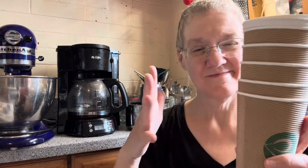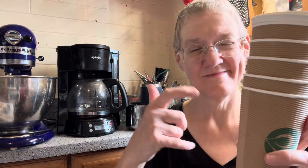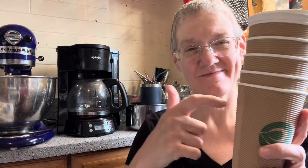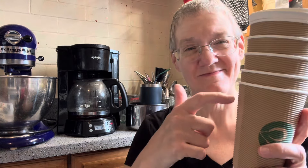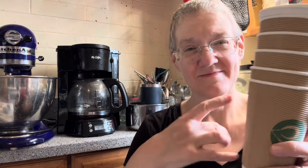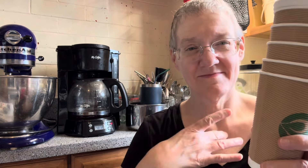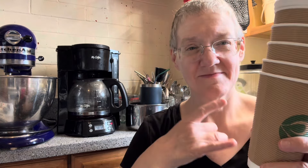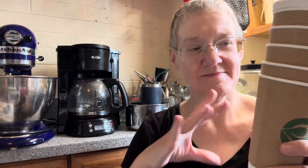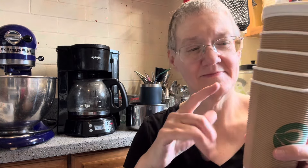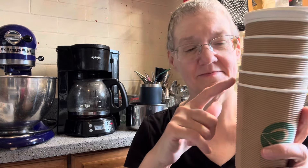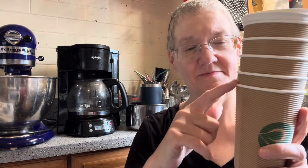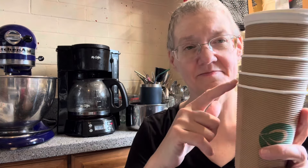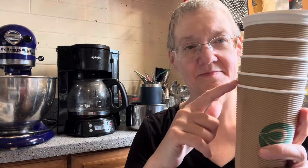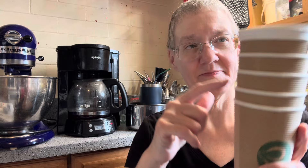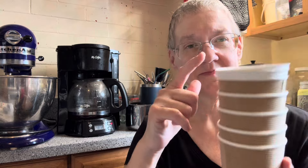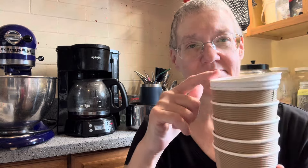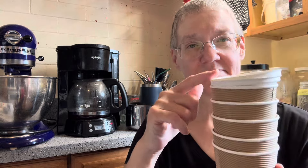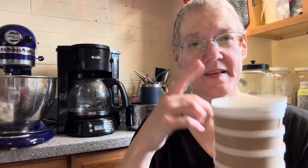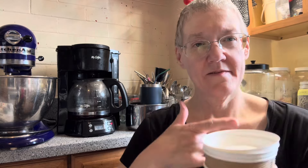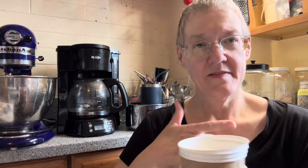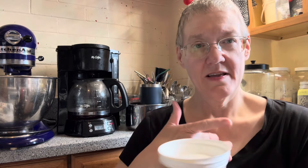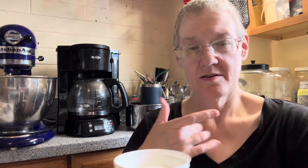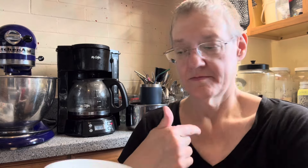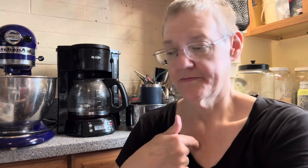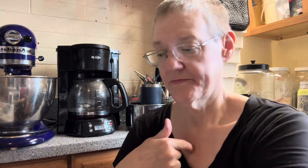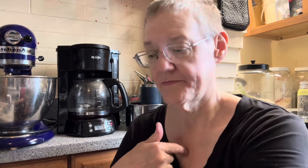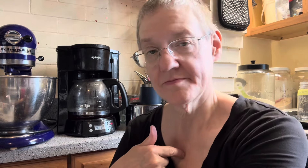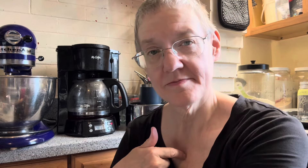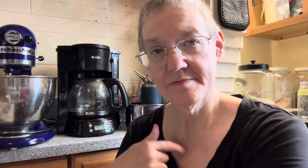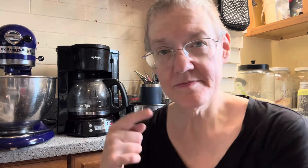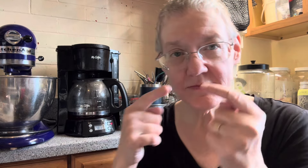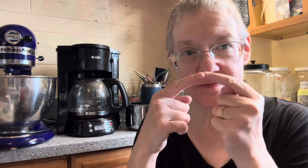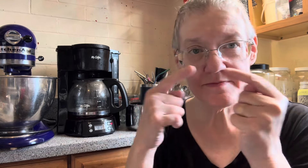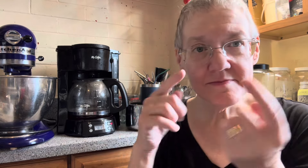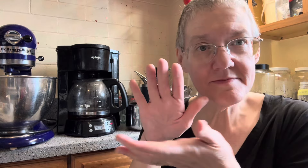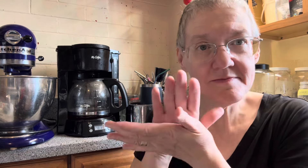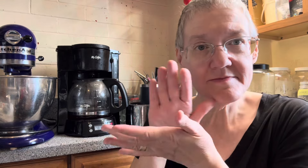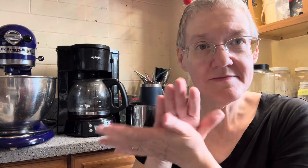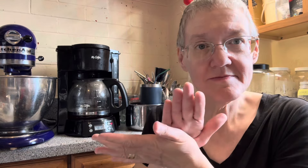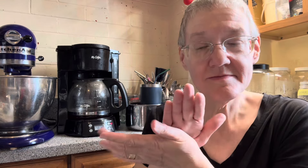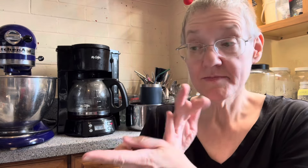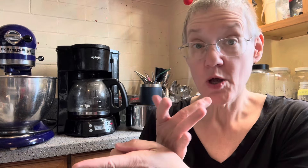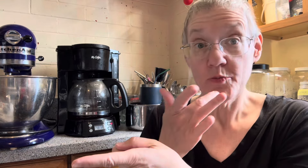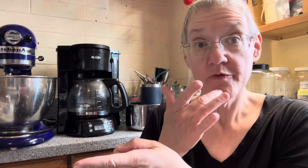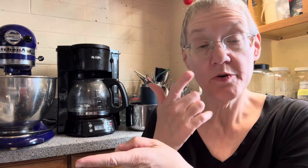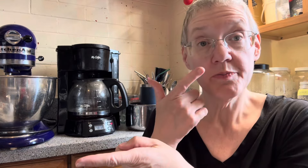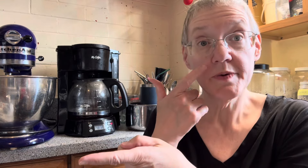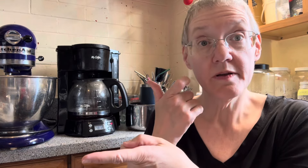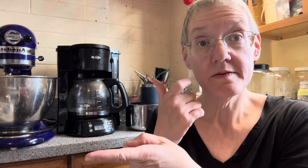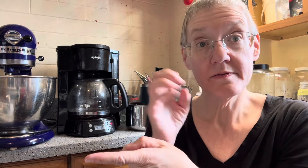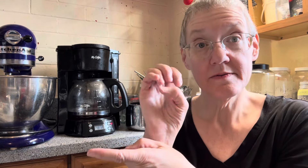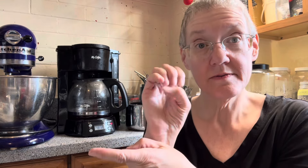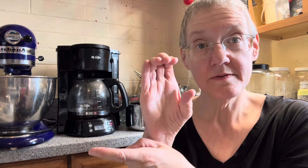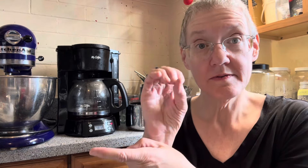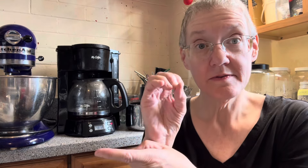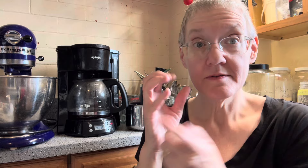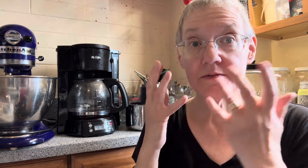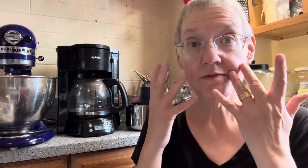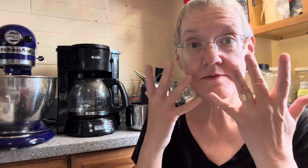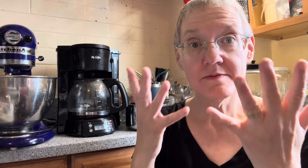And disposable cups. I tried these out, and I'm actually allergic to paper. I prefer these